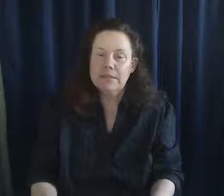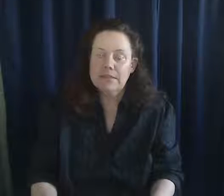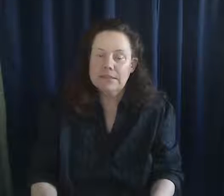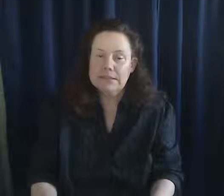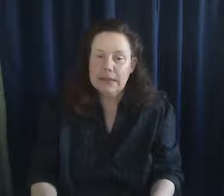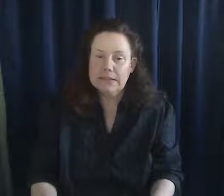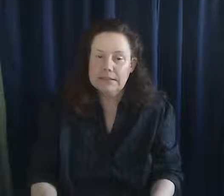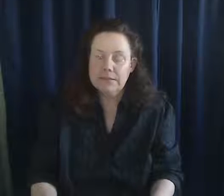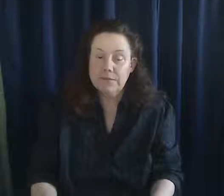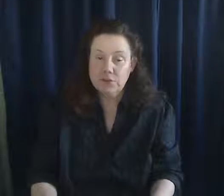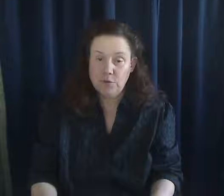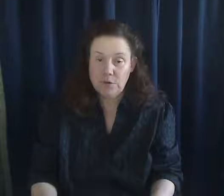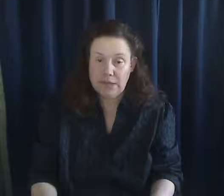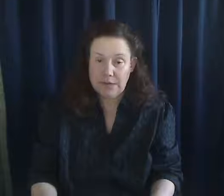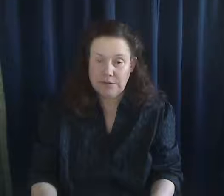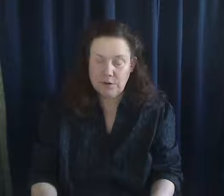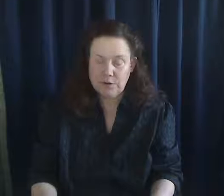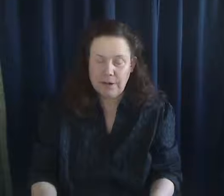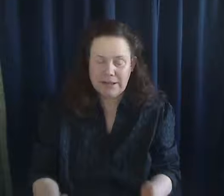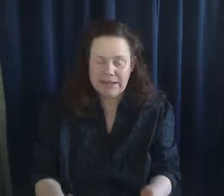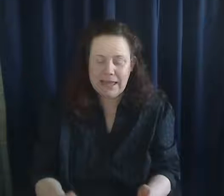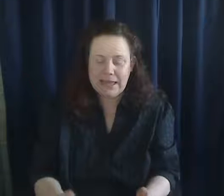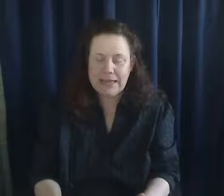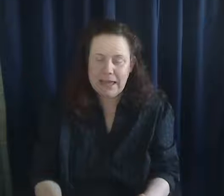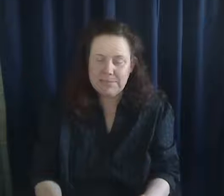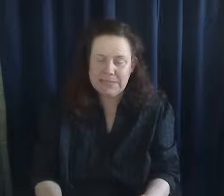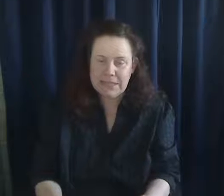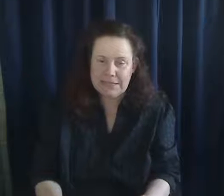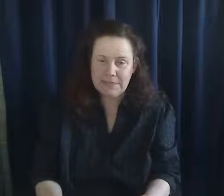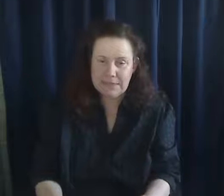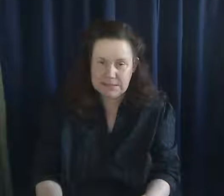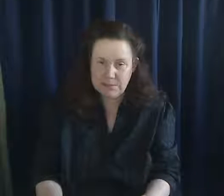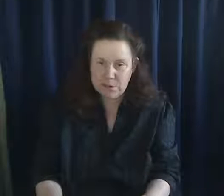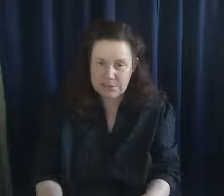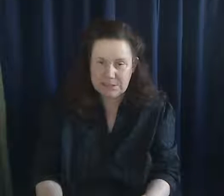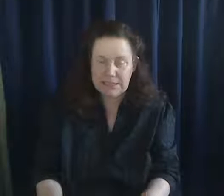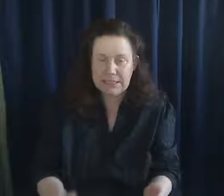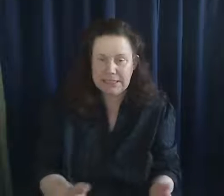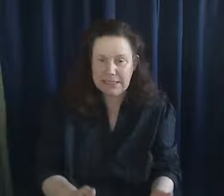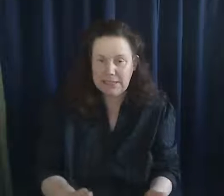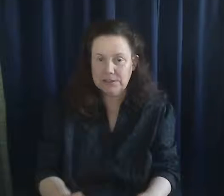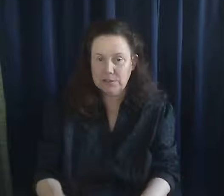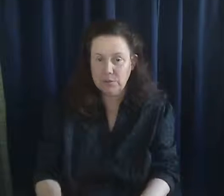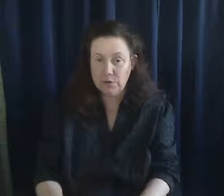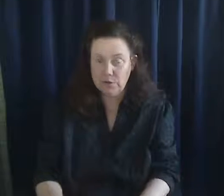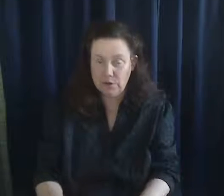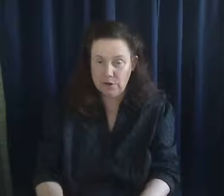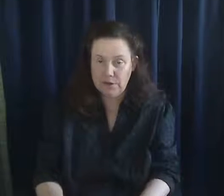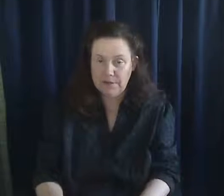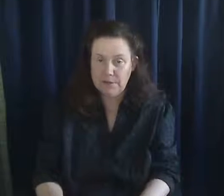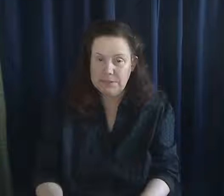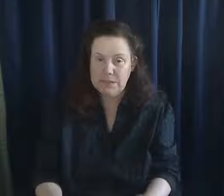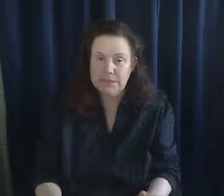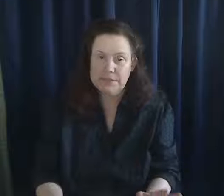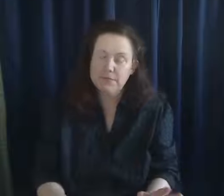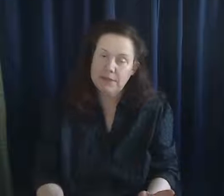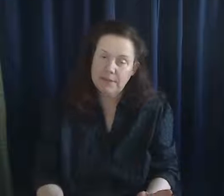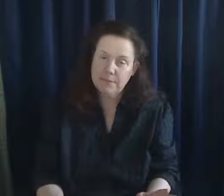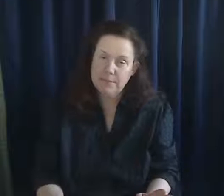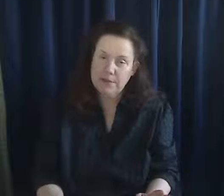The signs for No More Lives Torn Apart, and I am signing this mostly in English word order. If I was signing this for deaf people, I